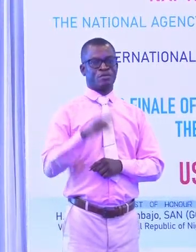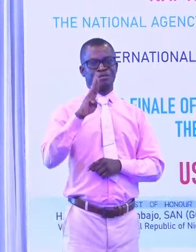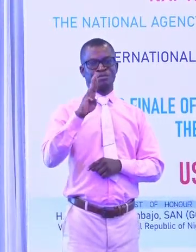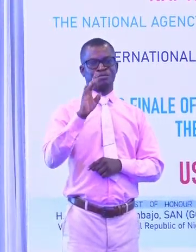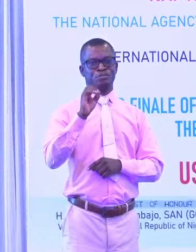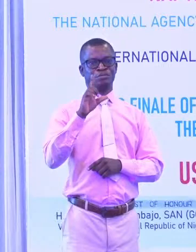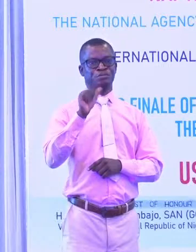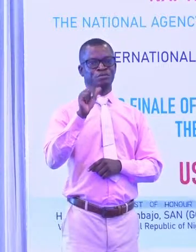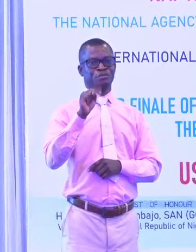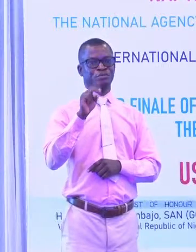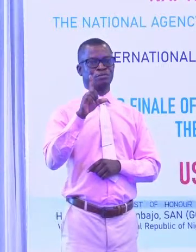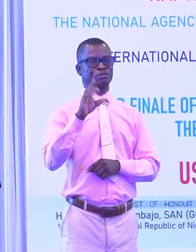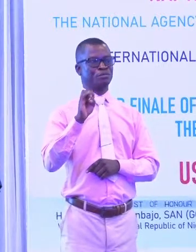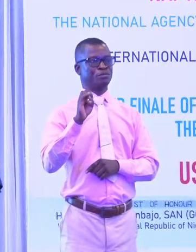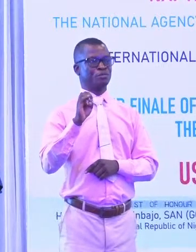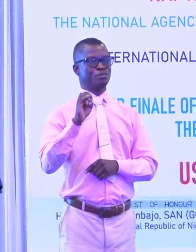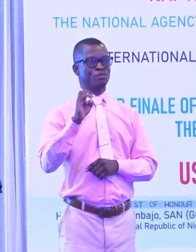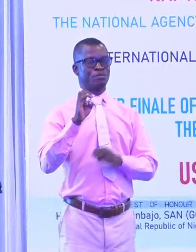Bolanle Emmanuel Agaji.